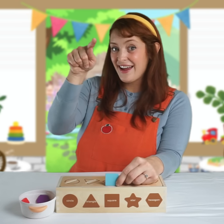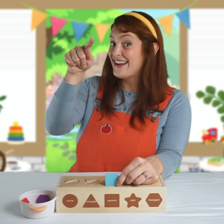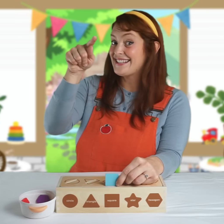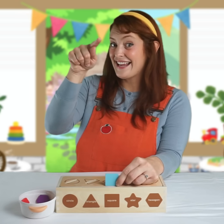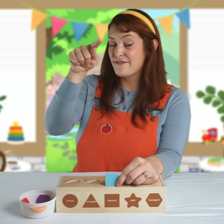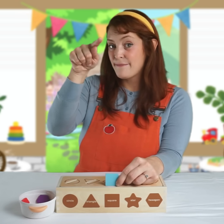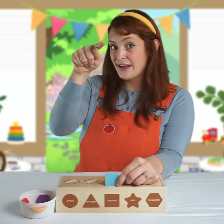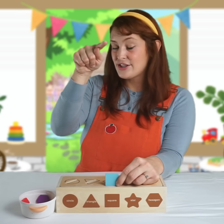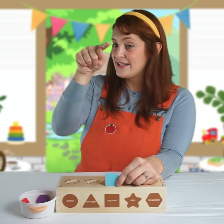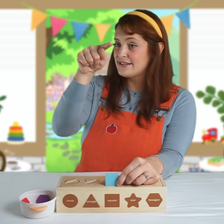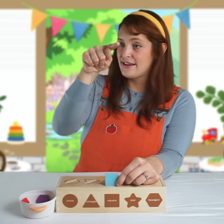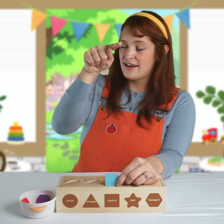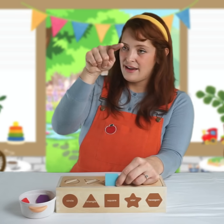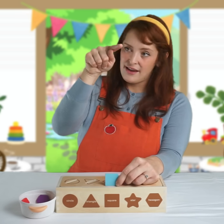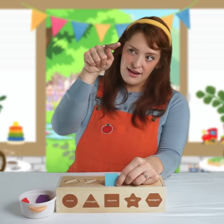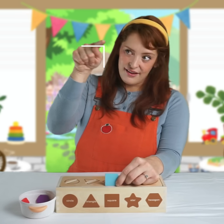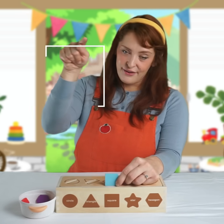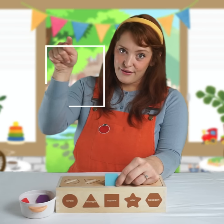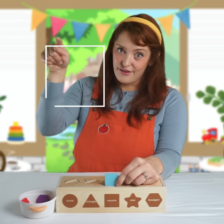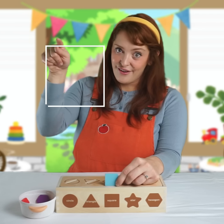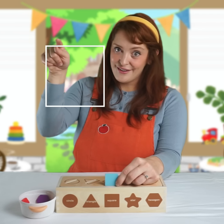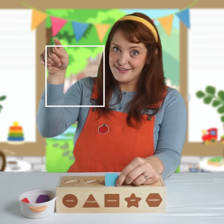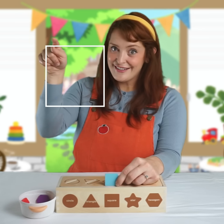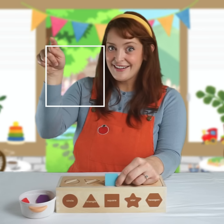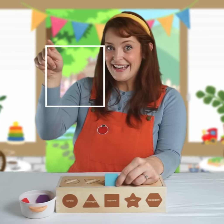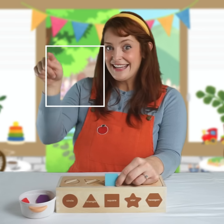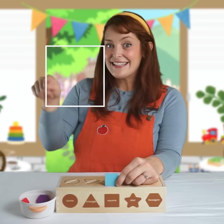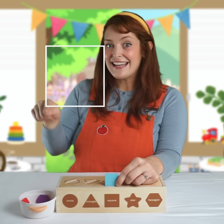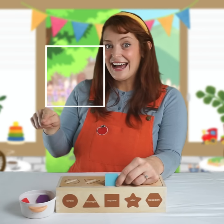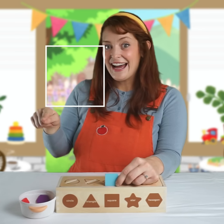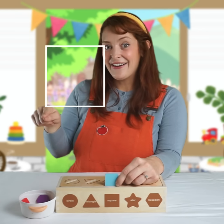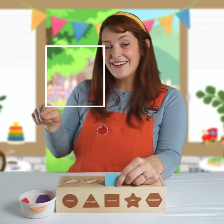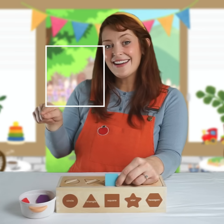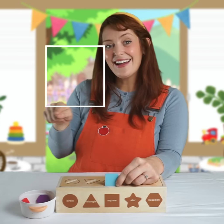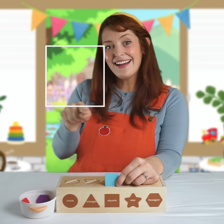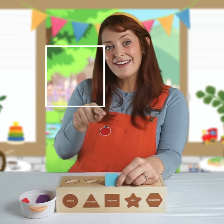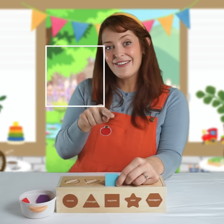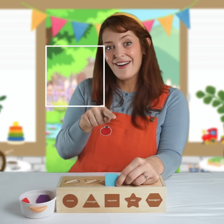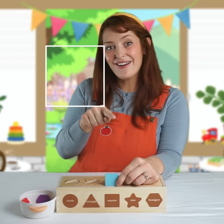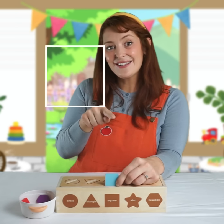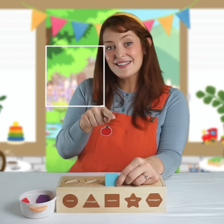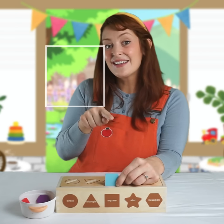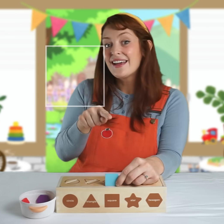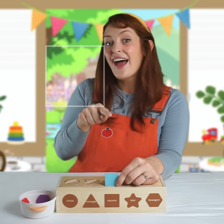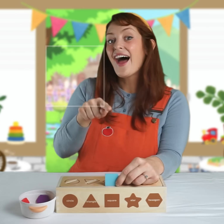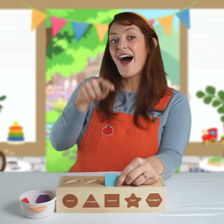and see if it matches? Across, down, across,